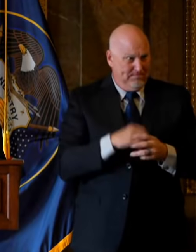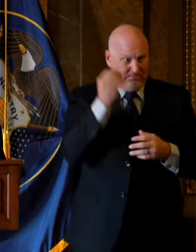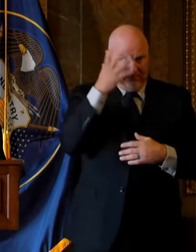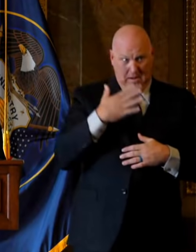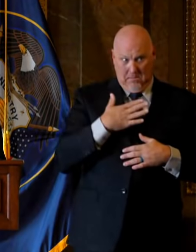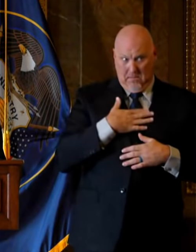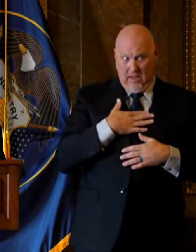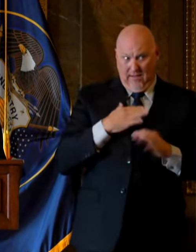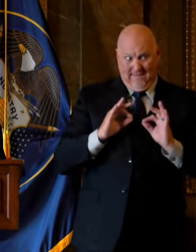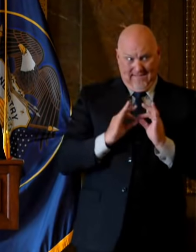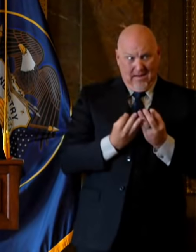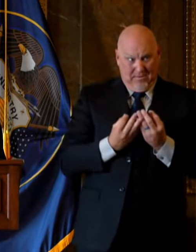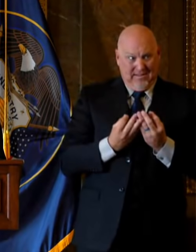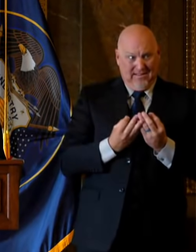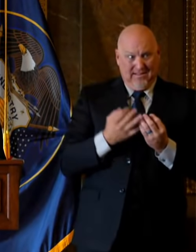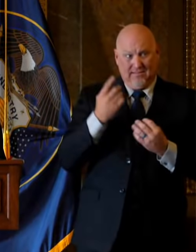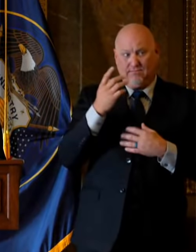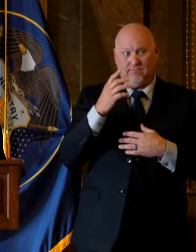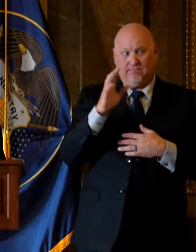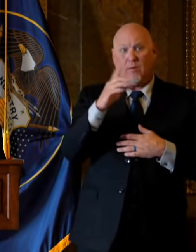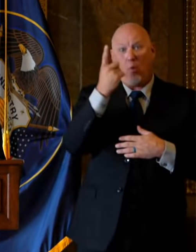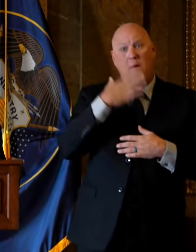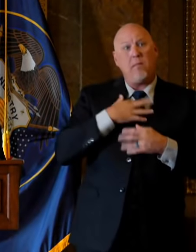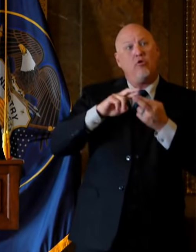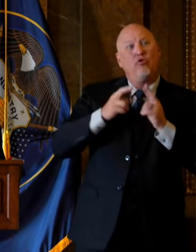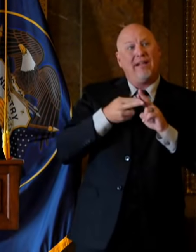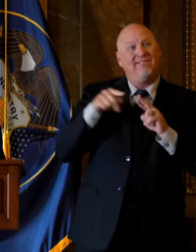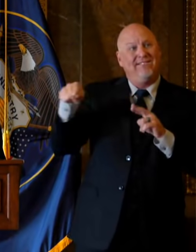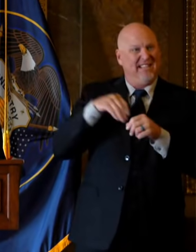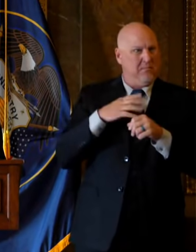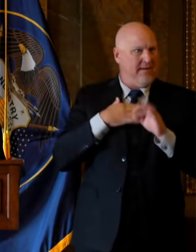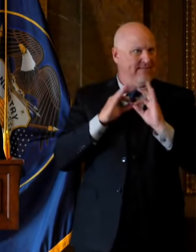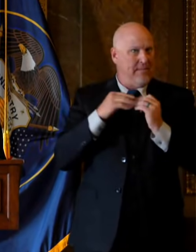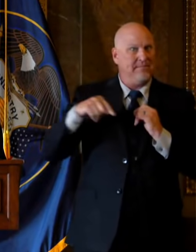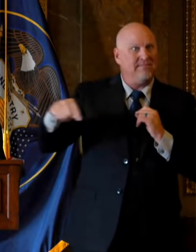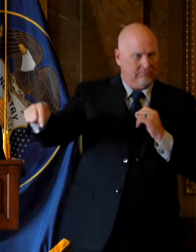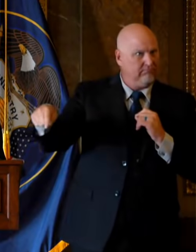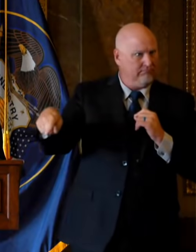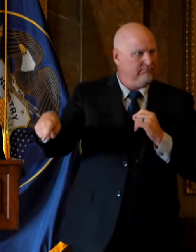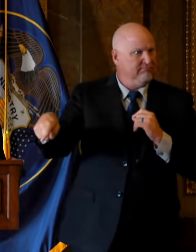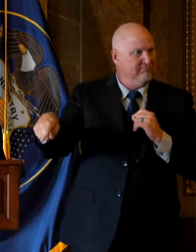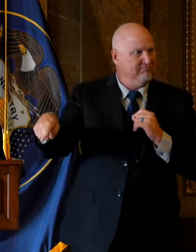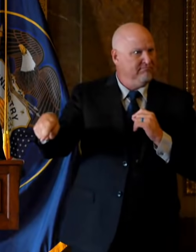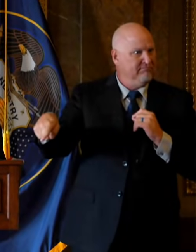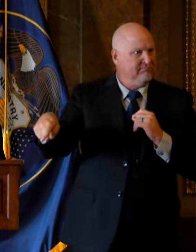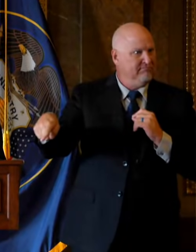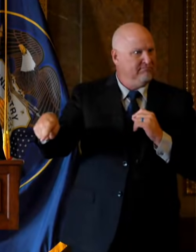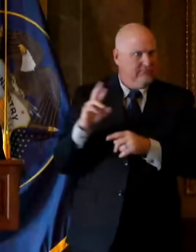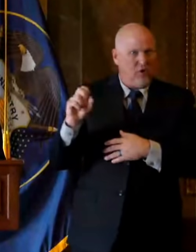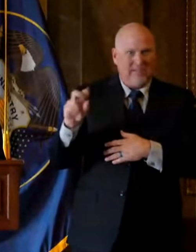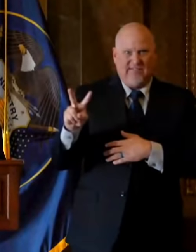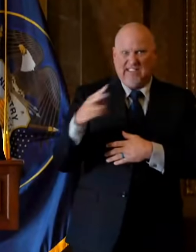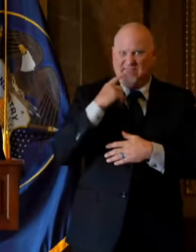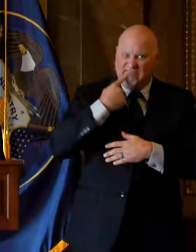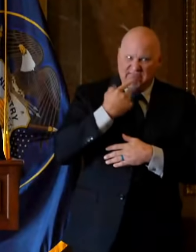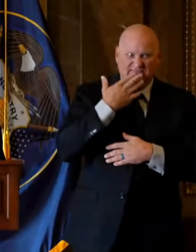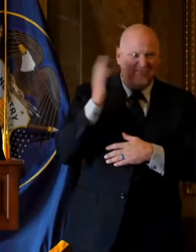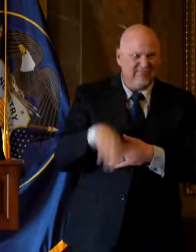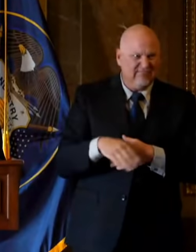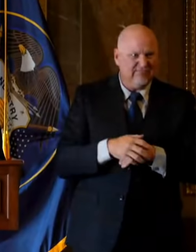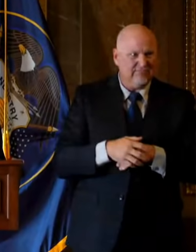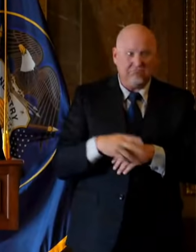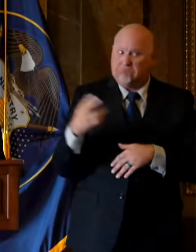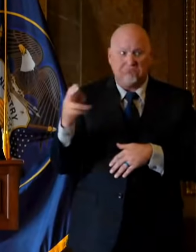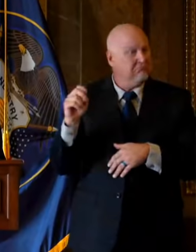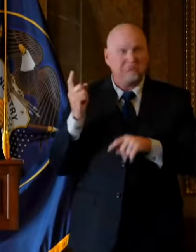a relative of mine should have been hospitalized but was not because of a lack of